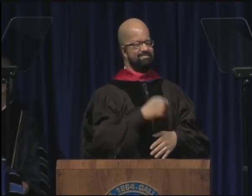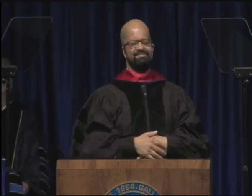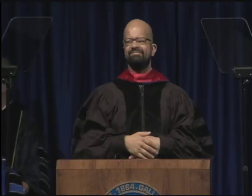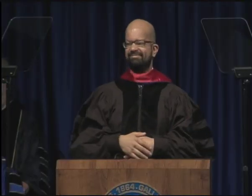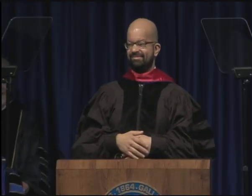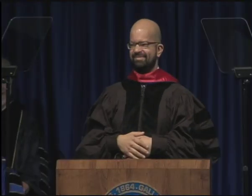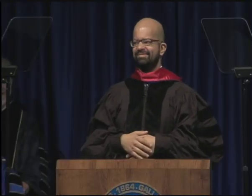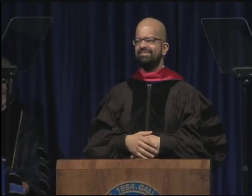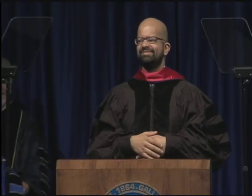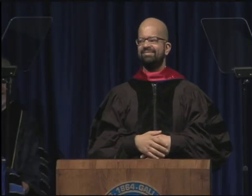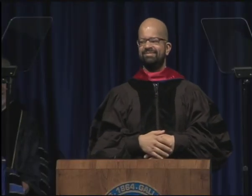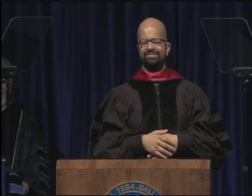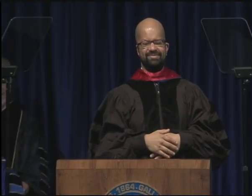who unfortunately is not here today.